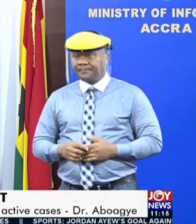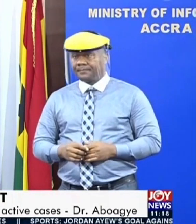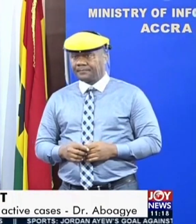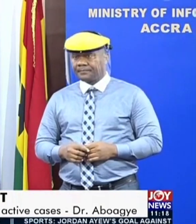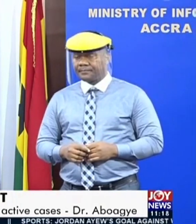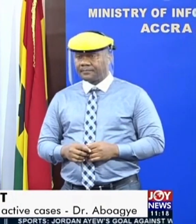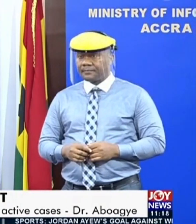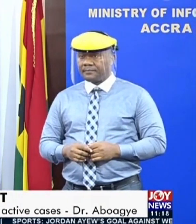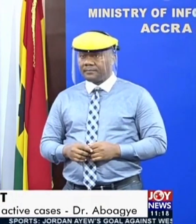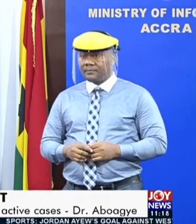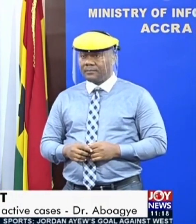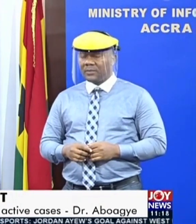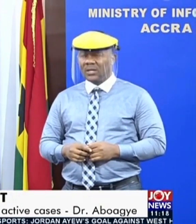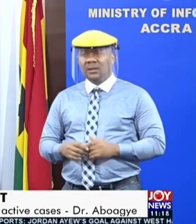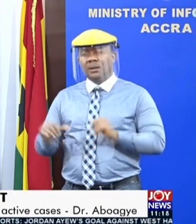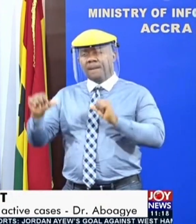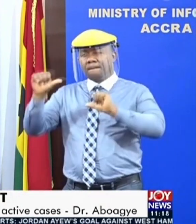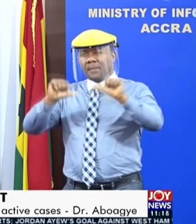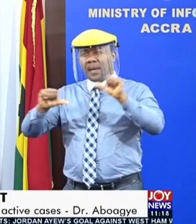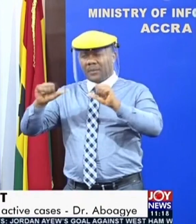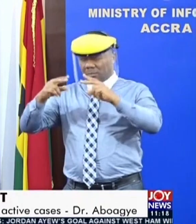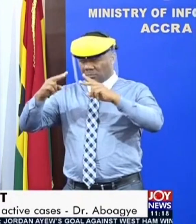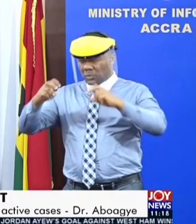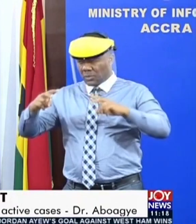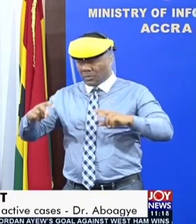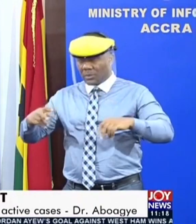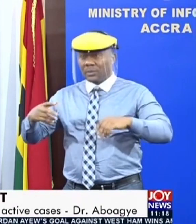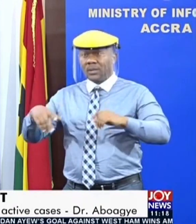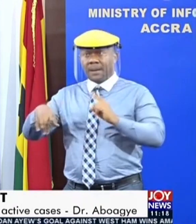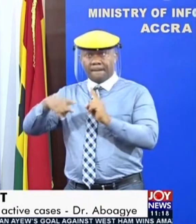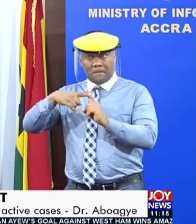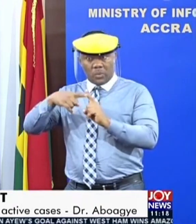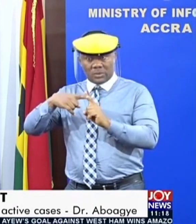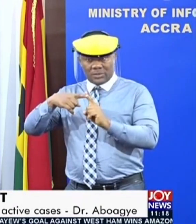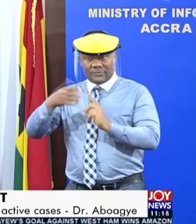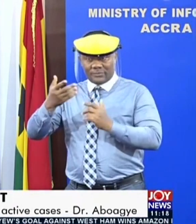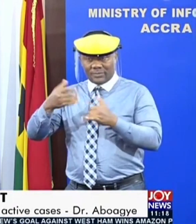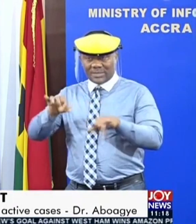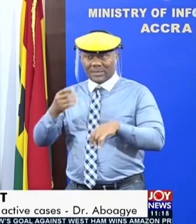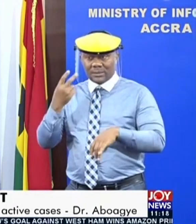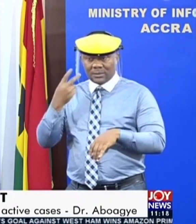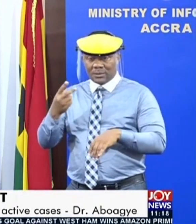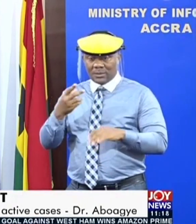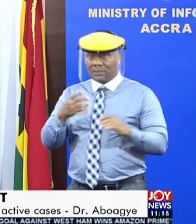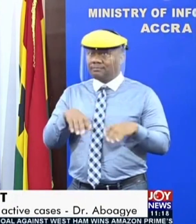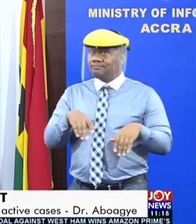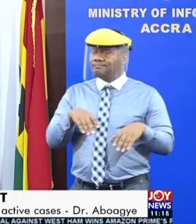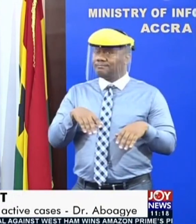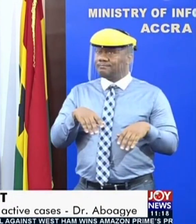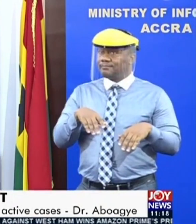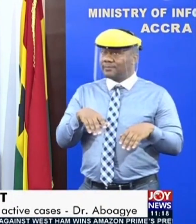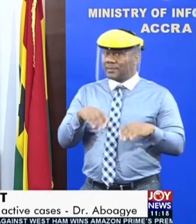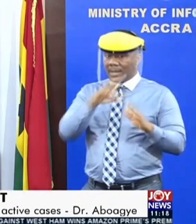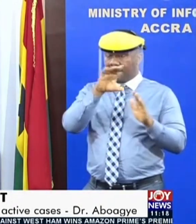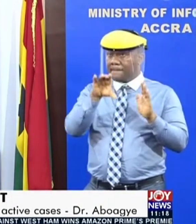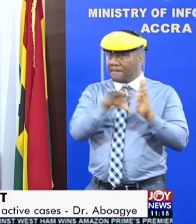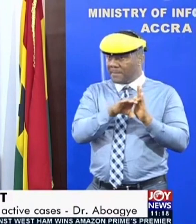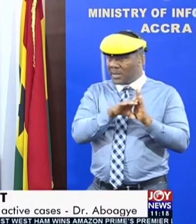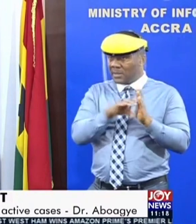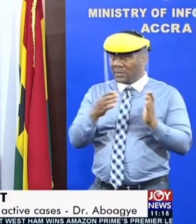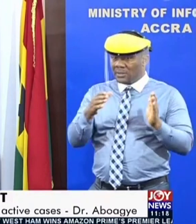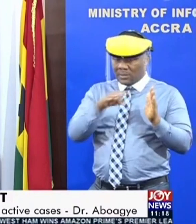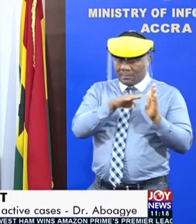Now let's do some further analysis of our active cases. I think we've shown this graph again, and we continue updating the graph to see where